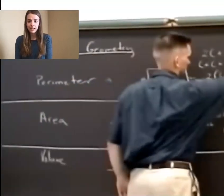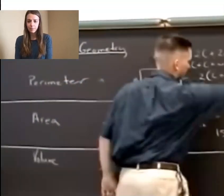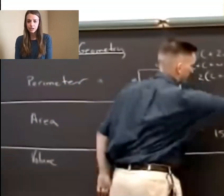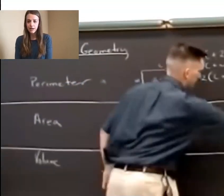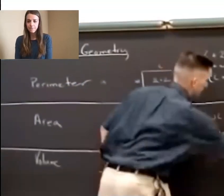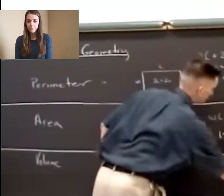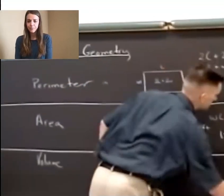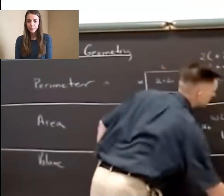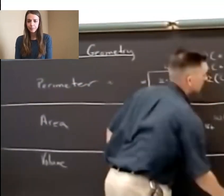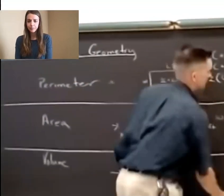examples then.